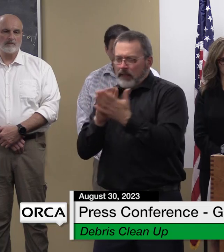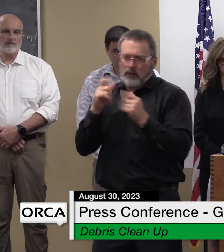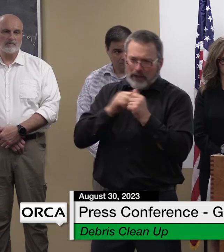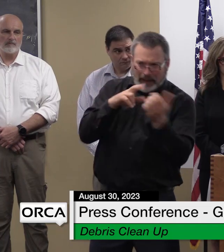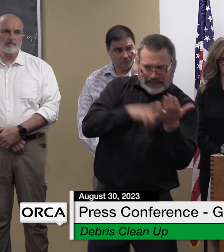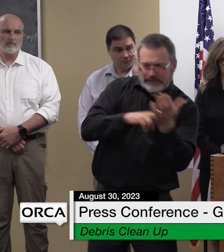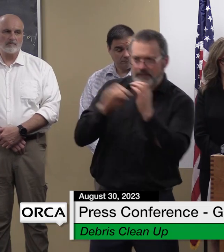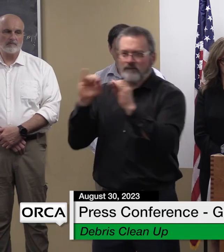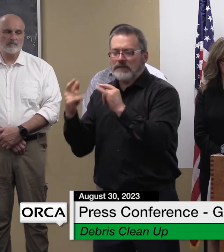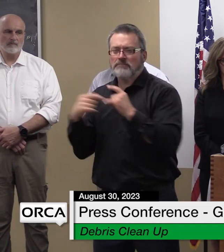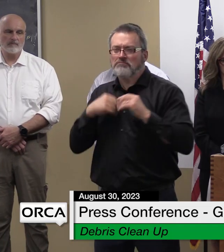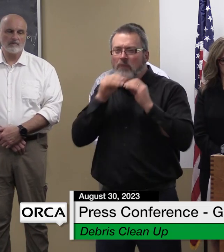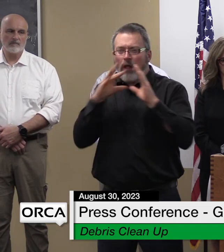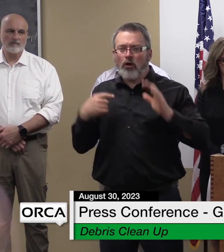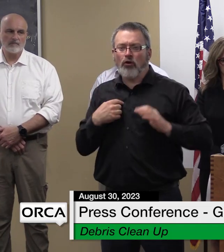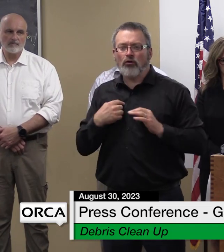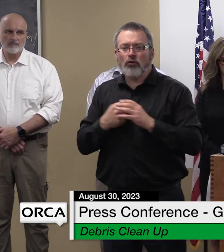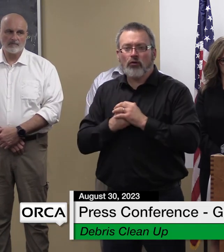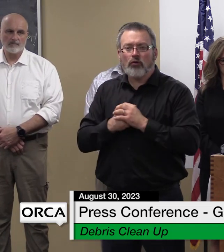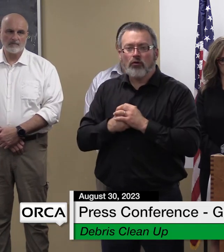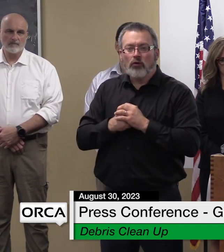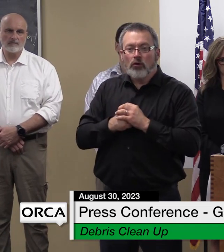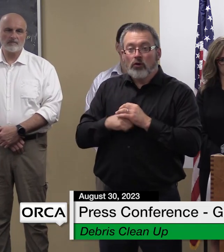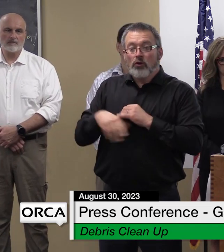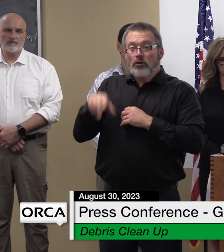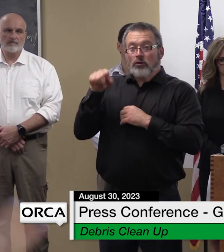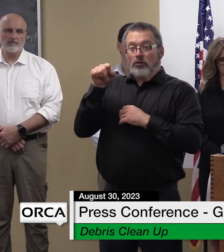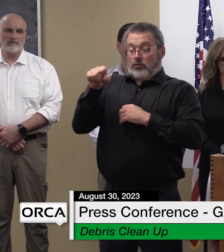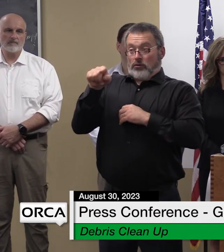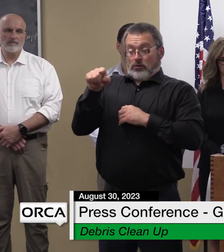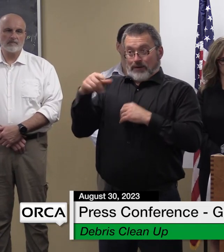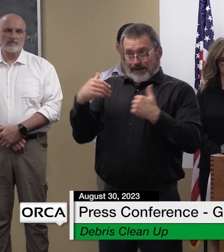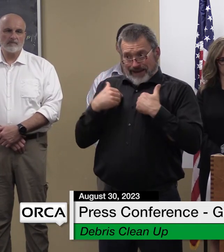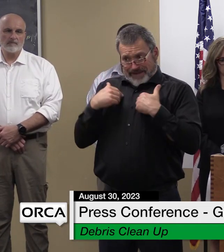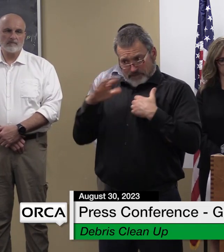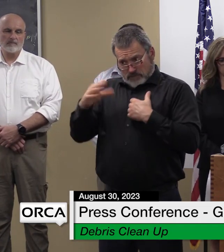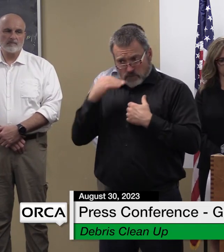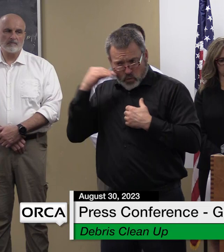for anybody who has a facility like that they would like us to take a look at.